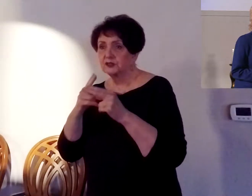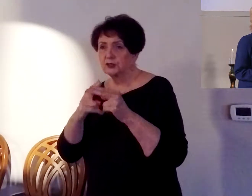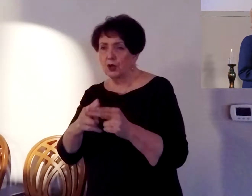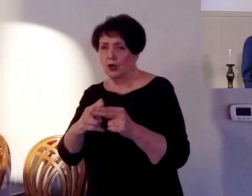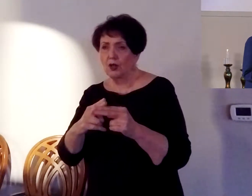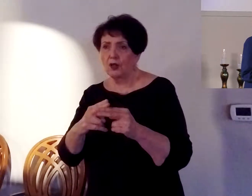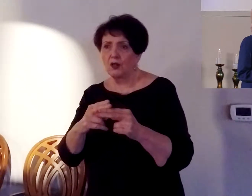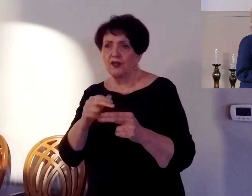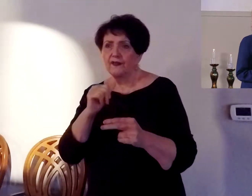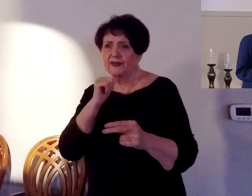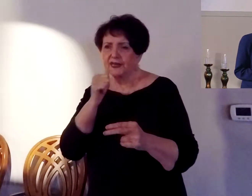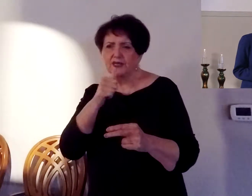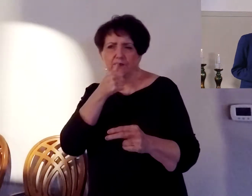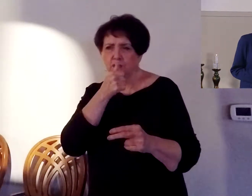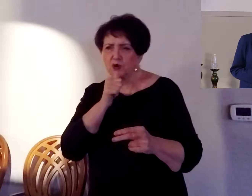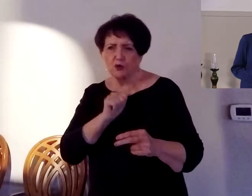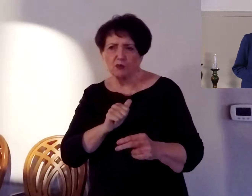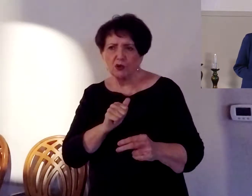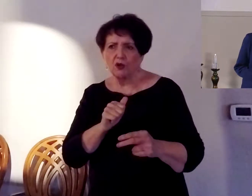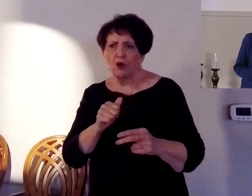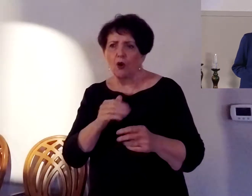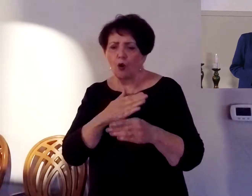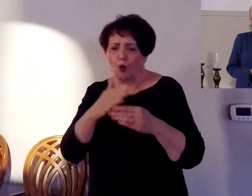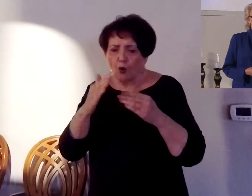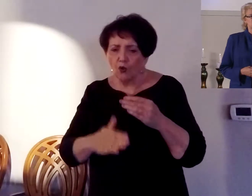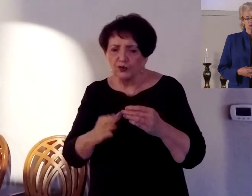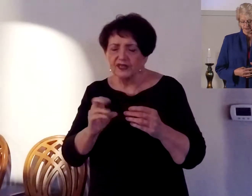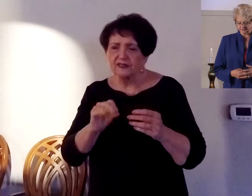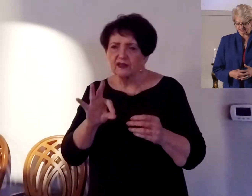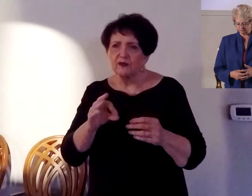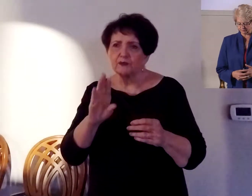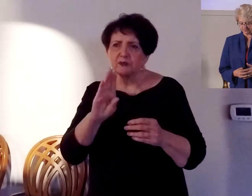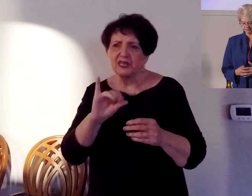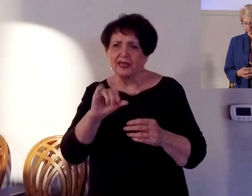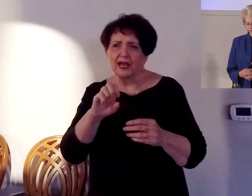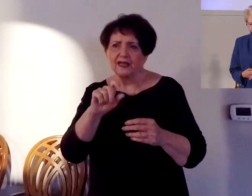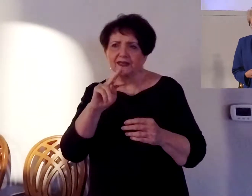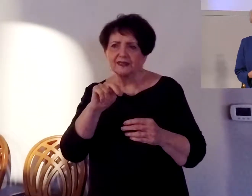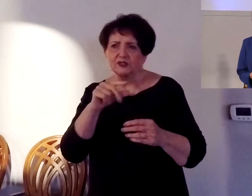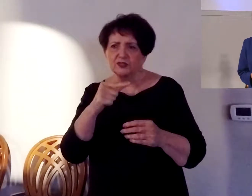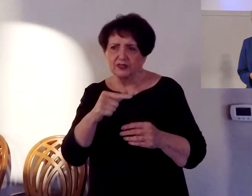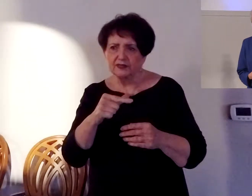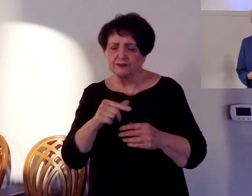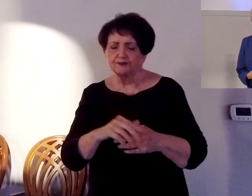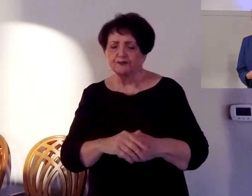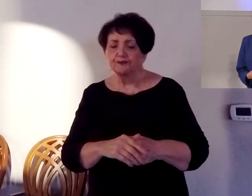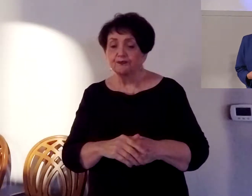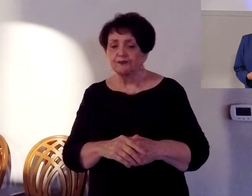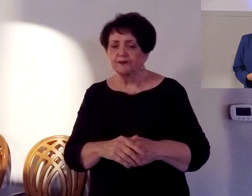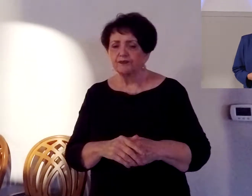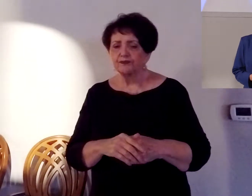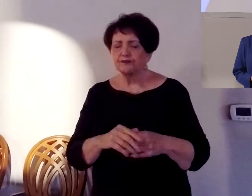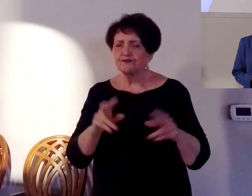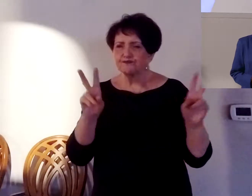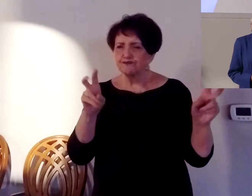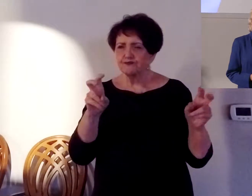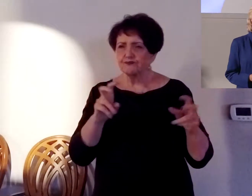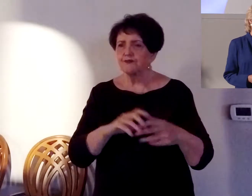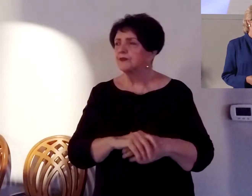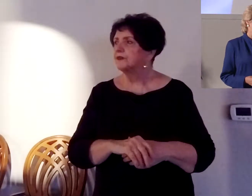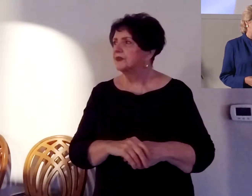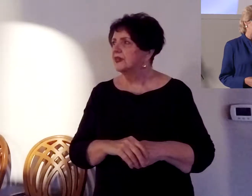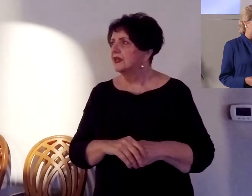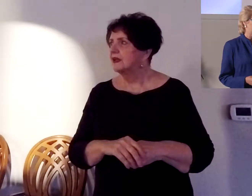Unbearable Wholeness of Being. The Unbearable Wholeness of Being by a woman whose name at the moment escapes me. Not the